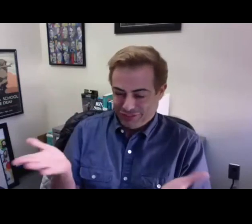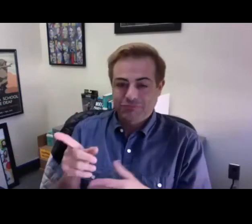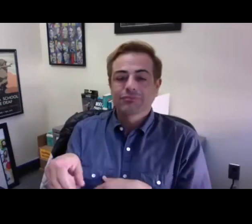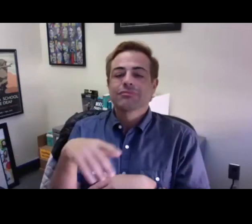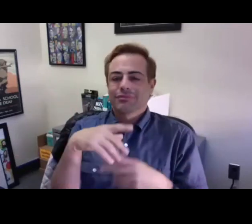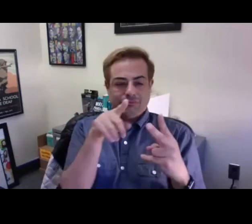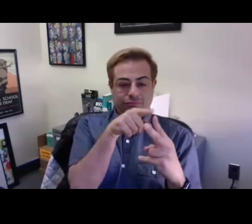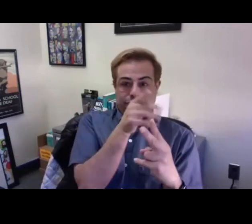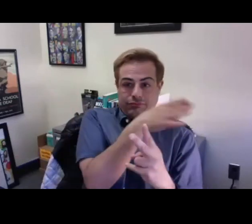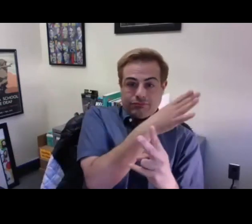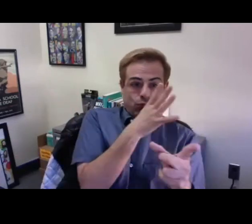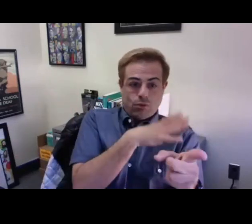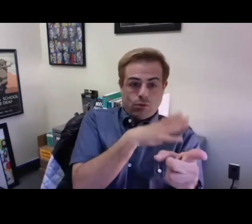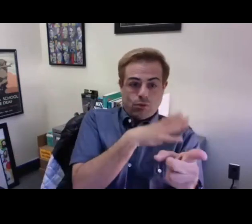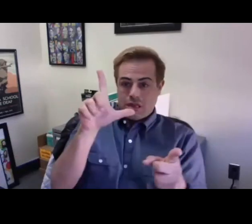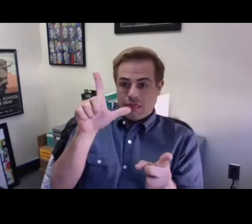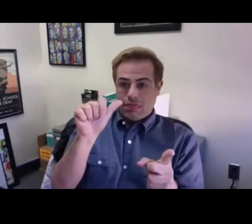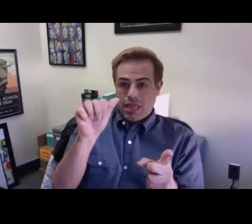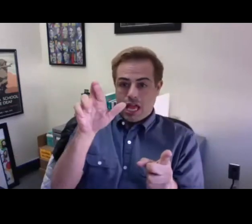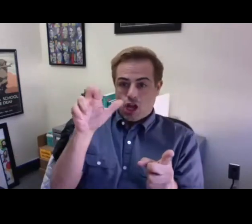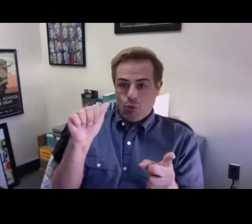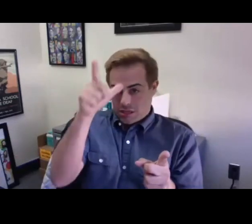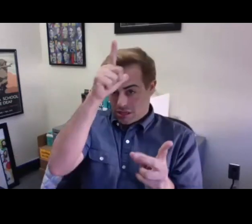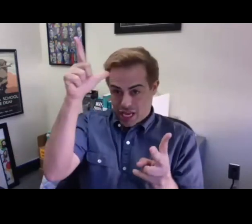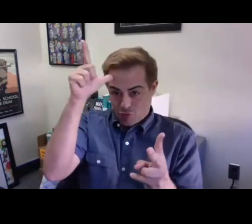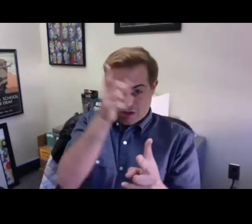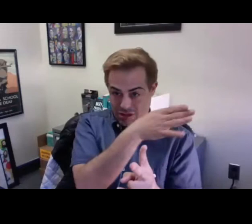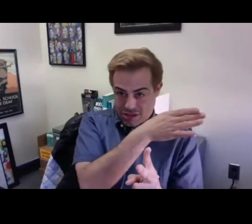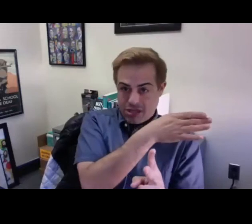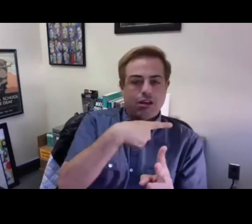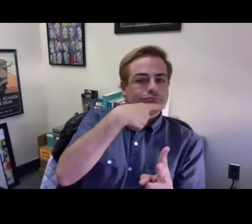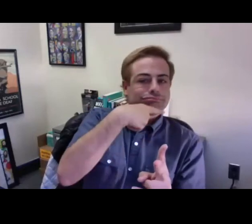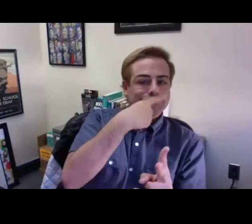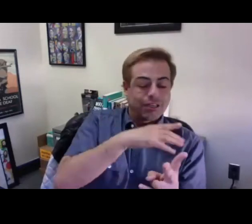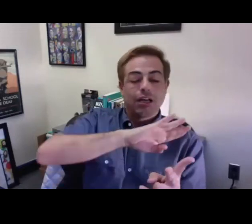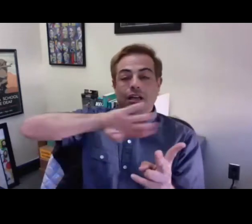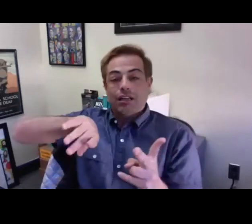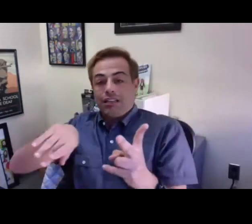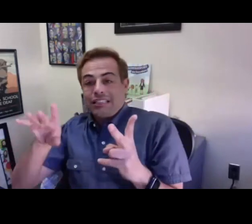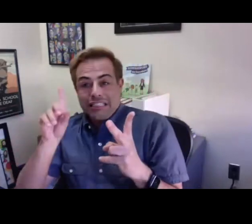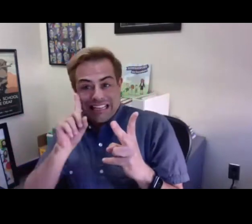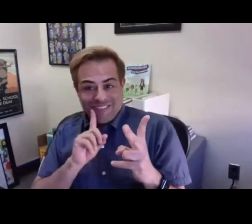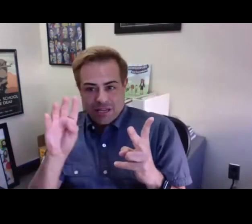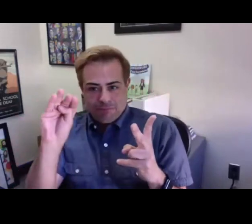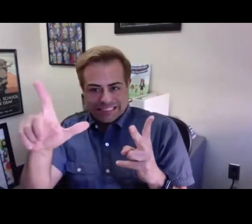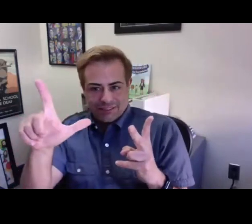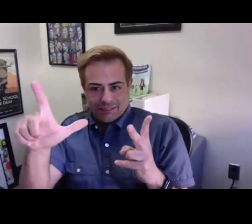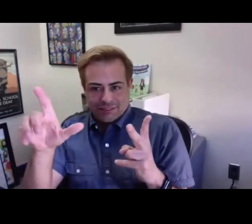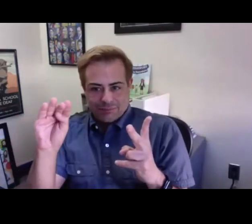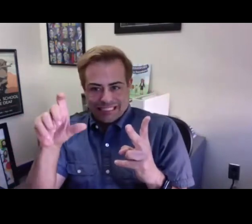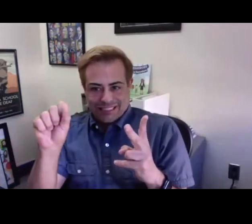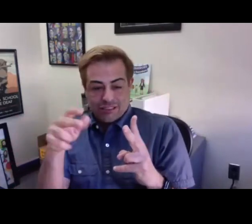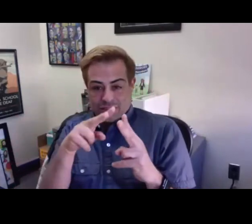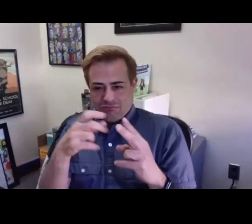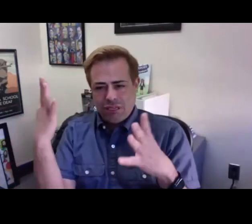ASL. So here at Fremont CSD, this woman is Laura. She's hearing, and